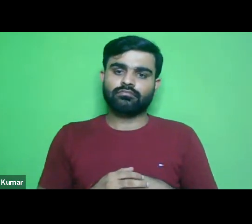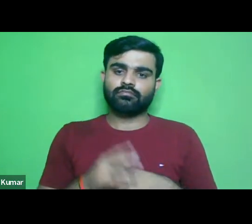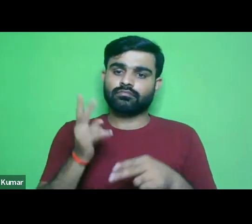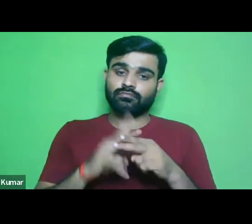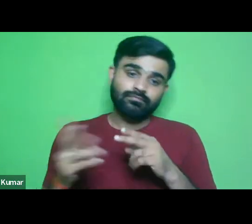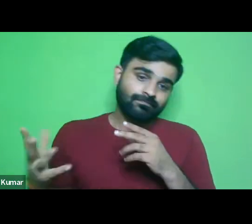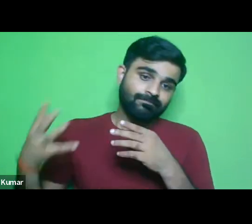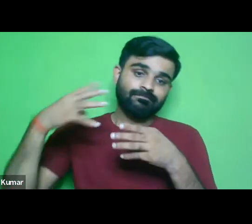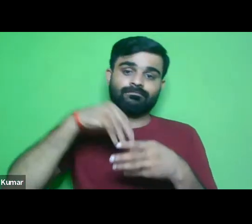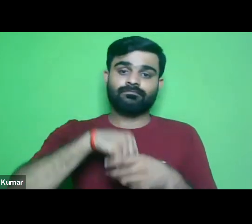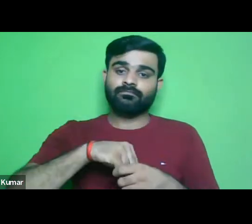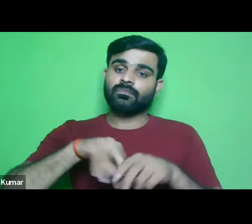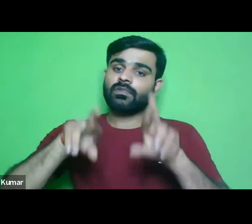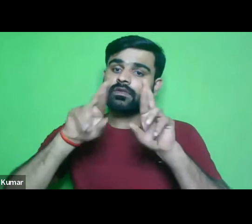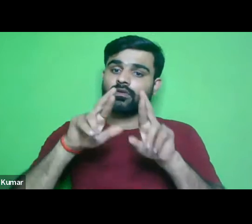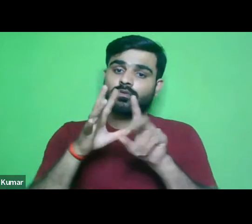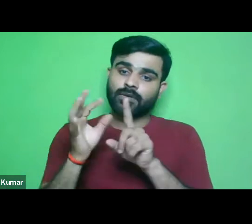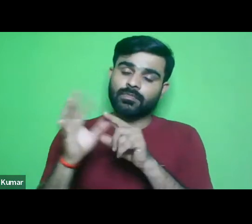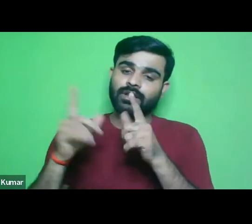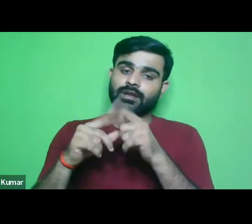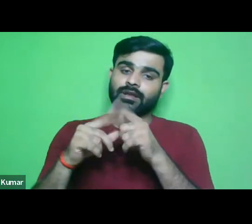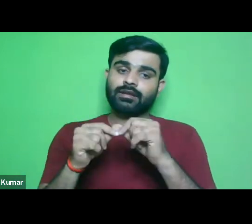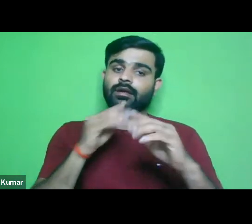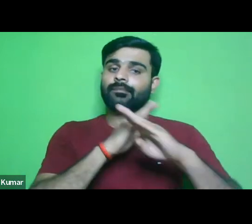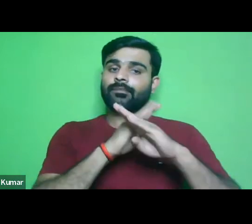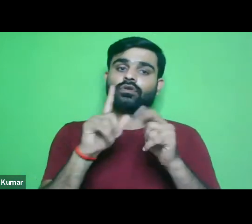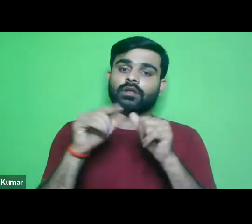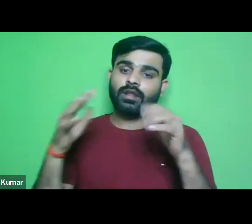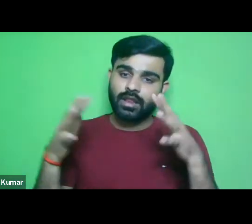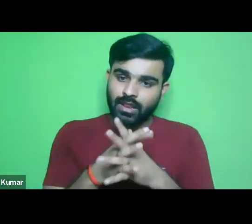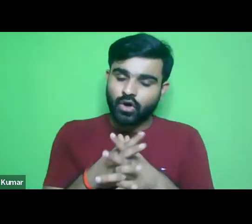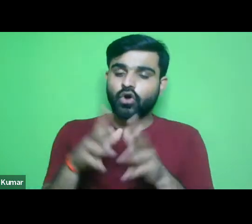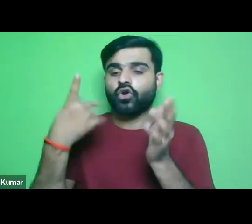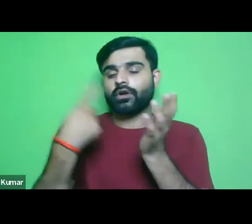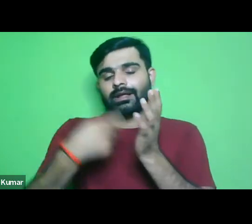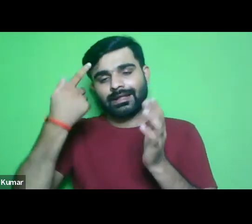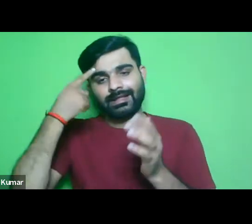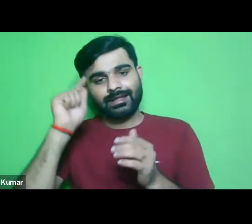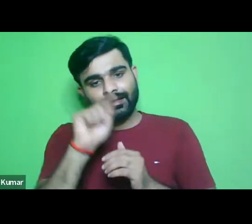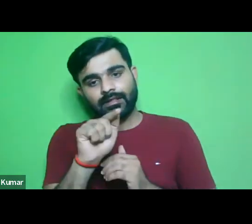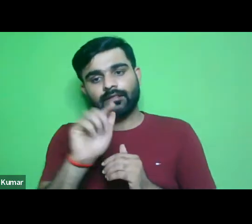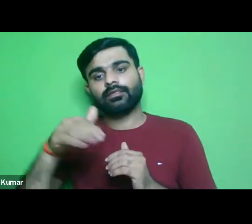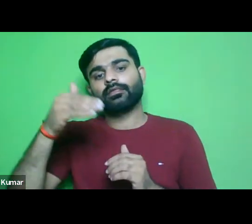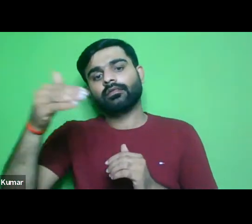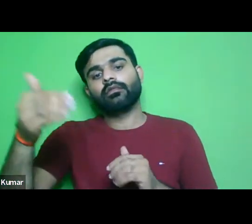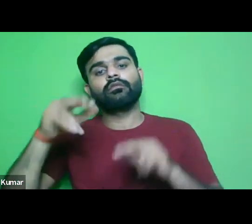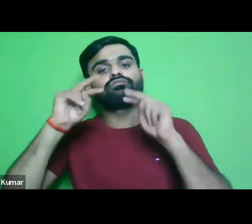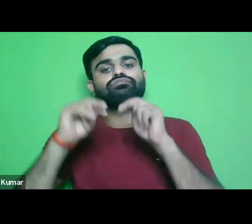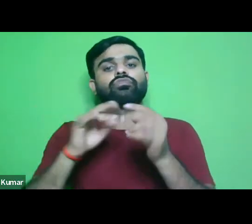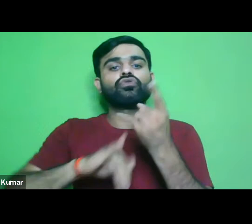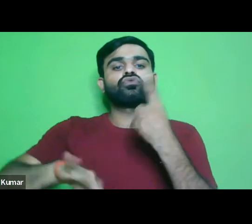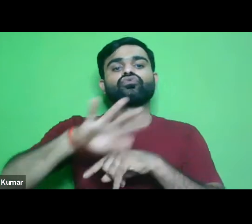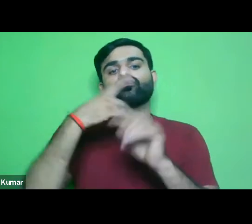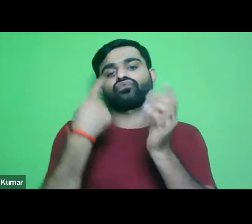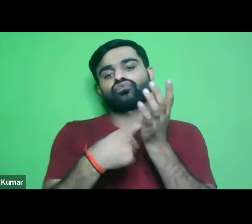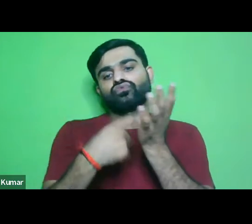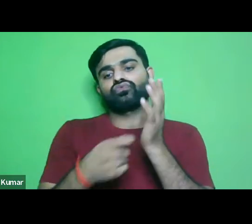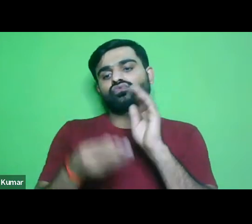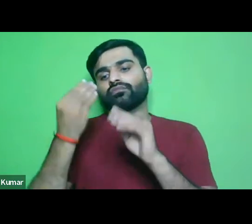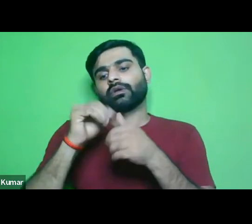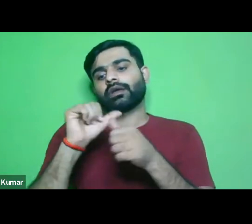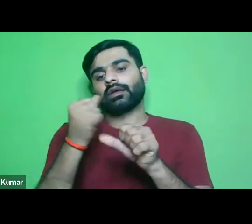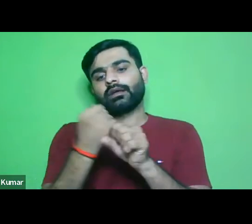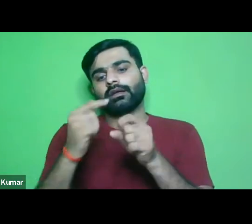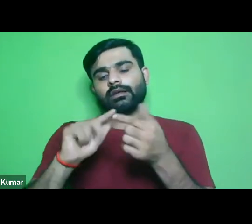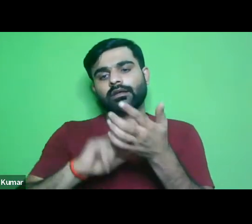It looks like hopefully we will get a data protection law that accounts for some of these concerns first. And then after that, we may see sectoral regulation before we really see a